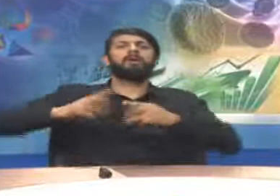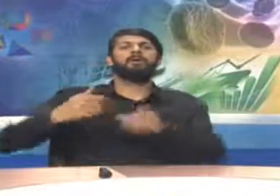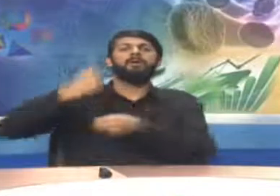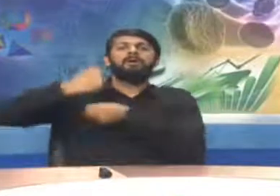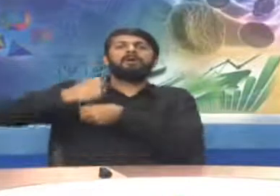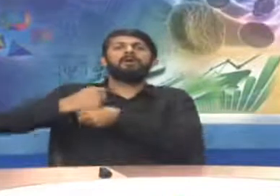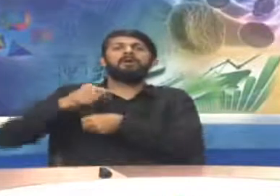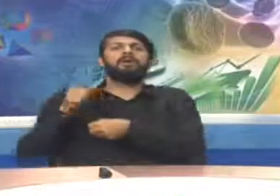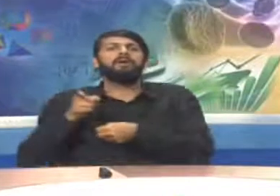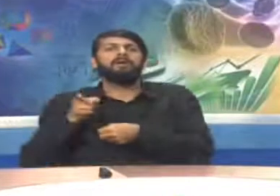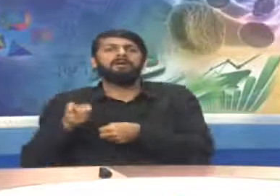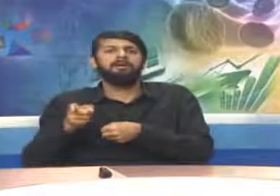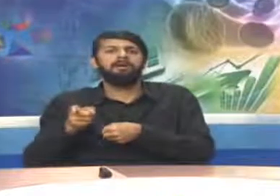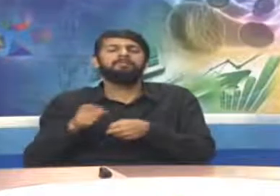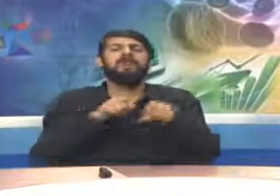and for the people.